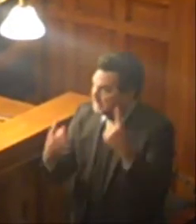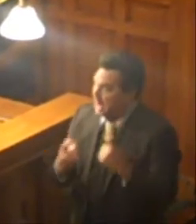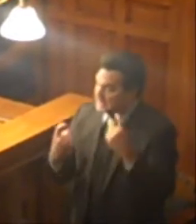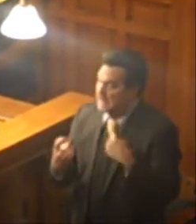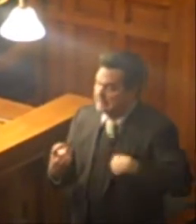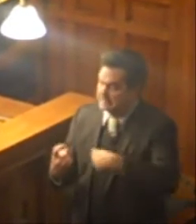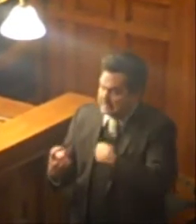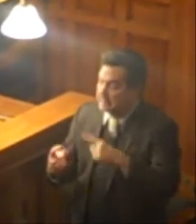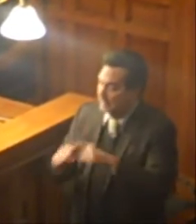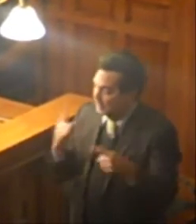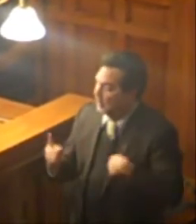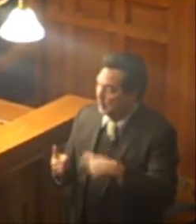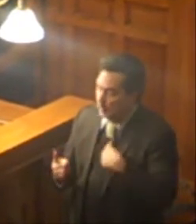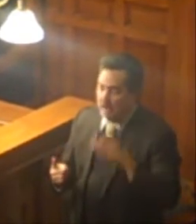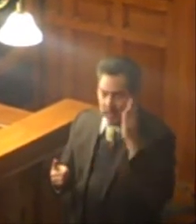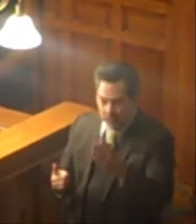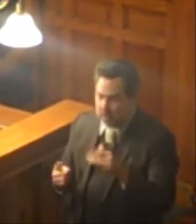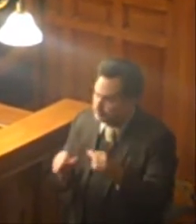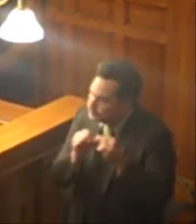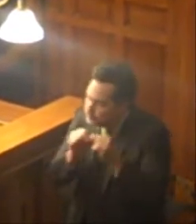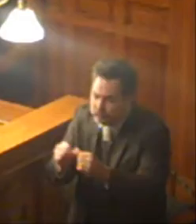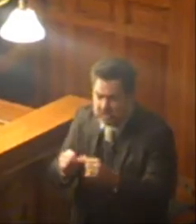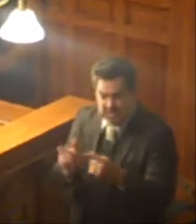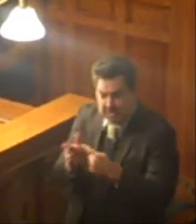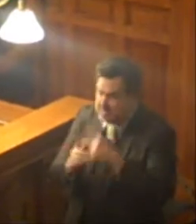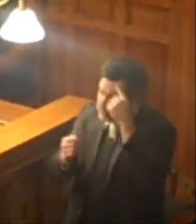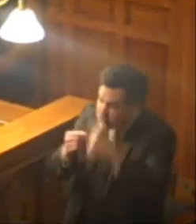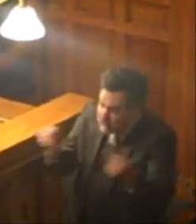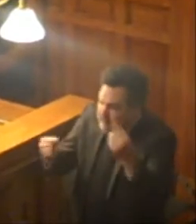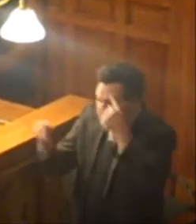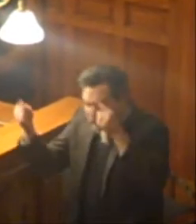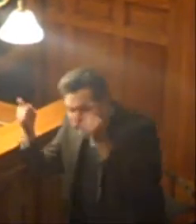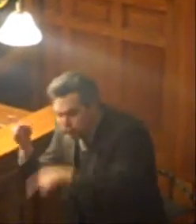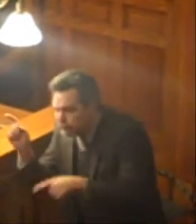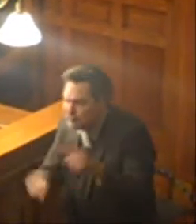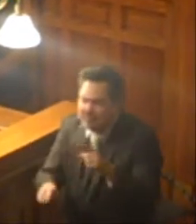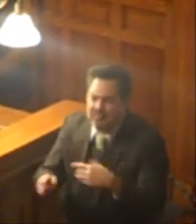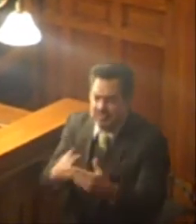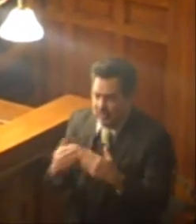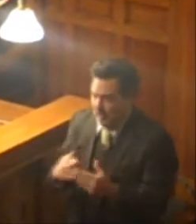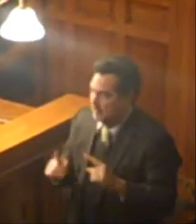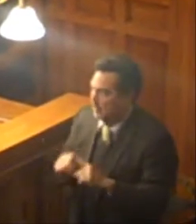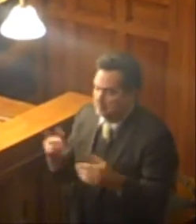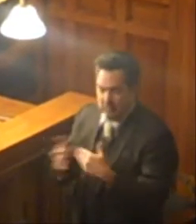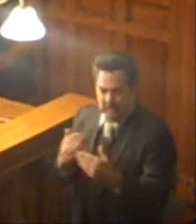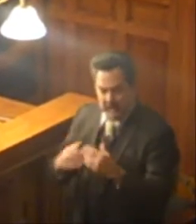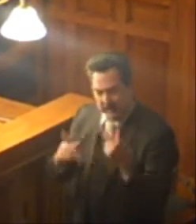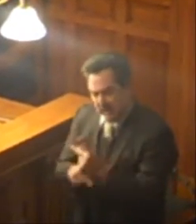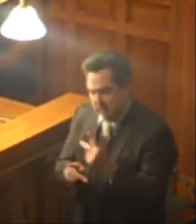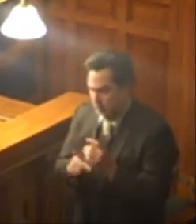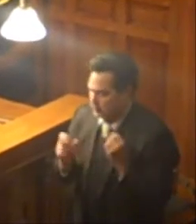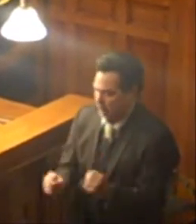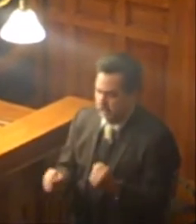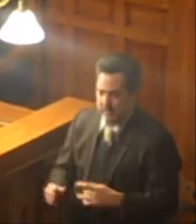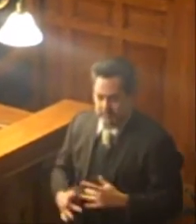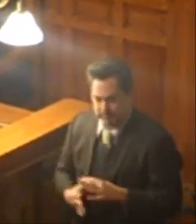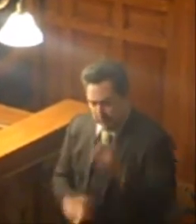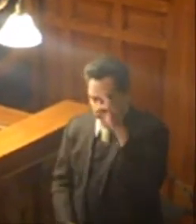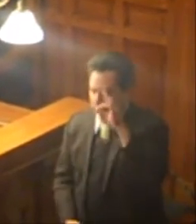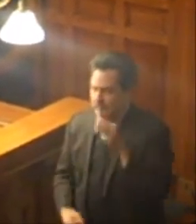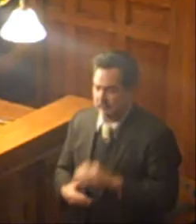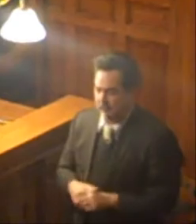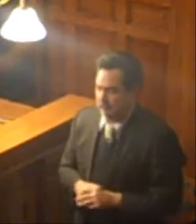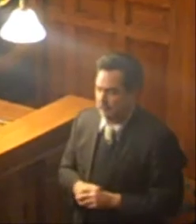ideas, with newfound energy, and a can-do spirit. So from the bottom of my